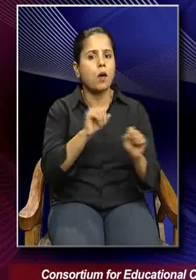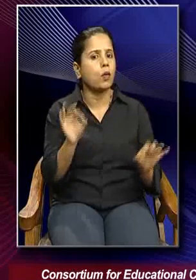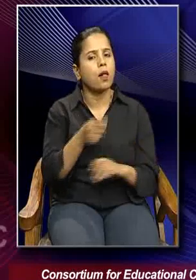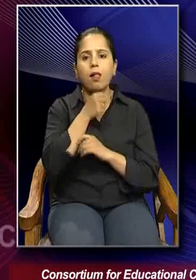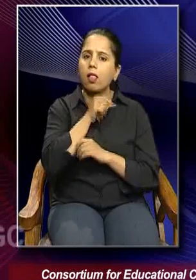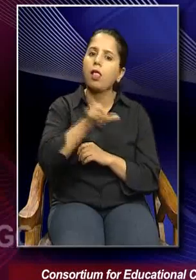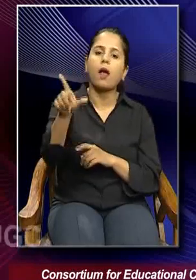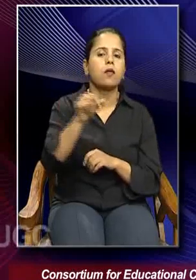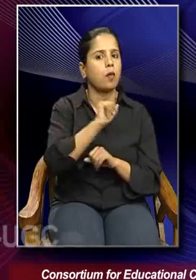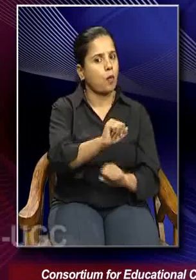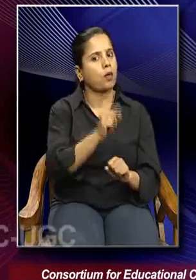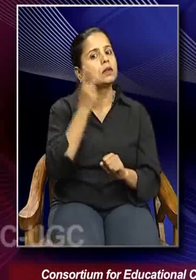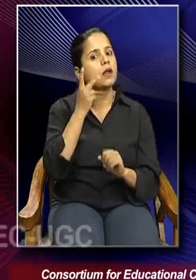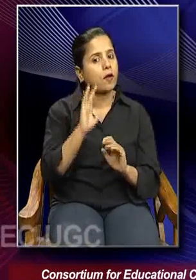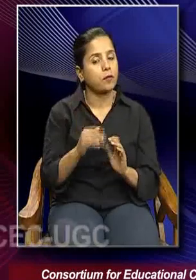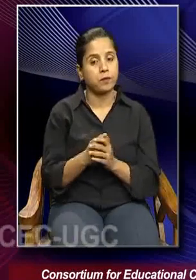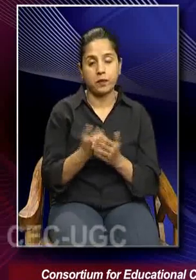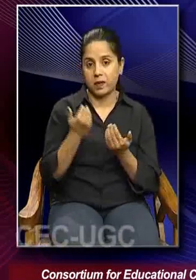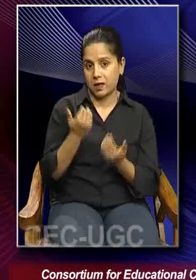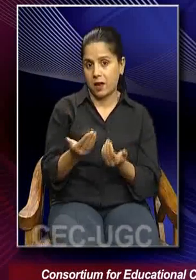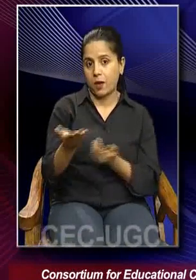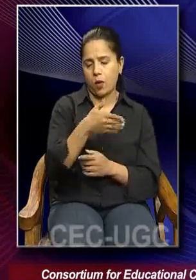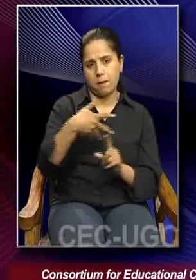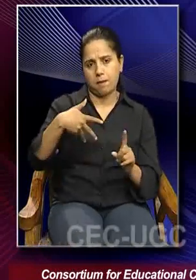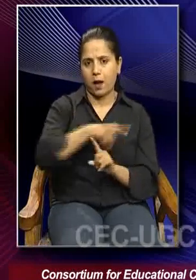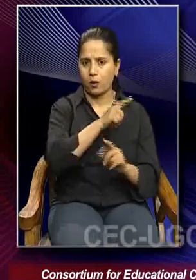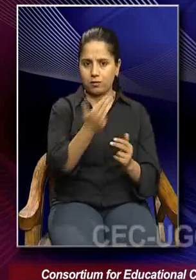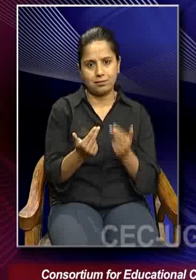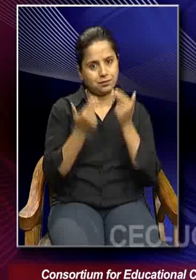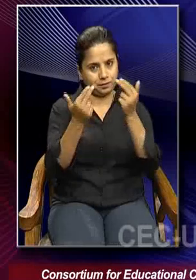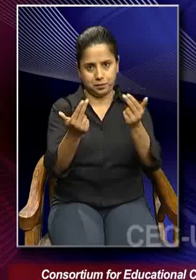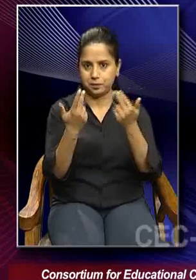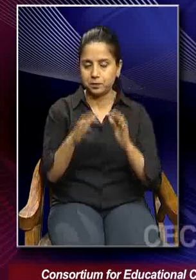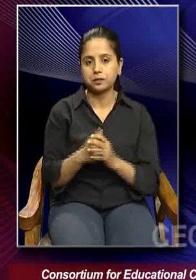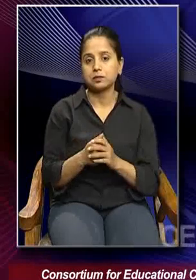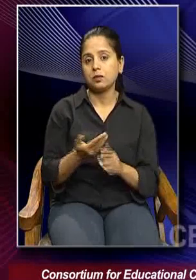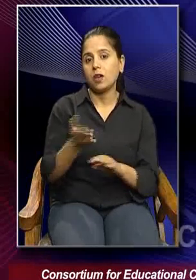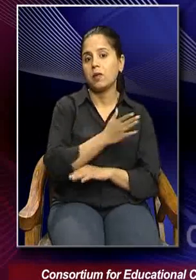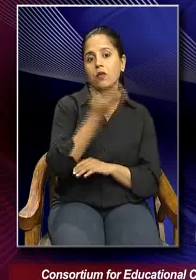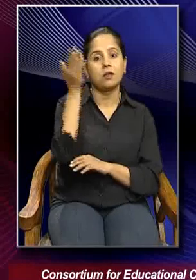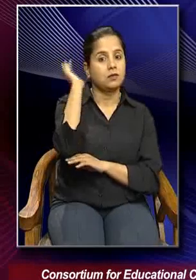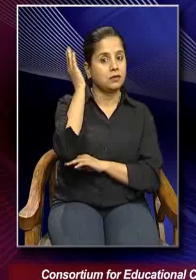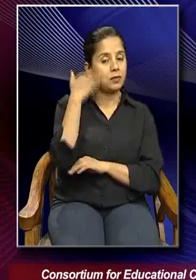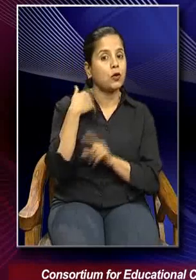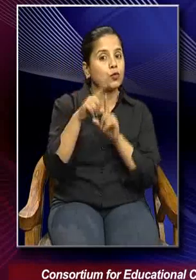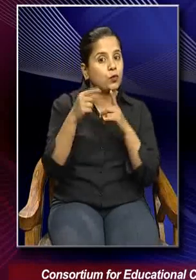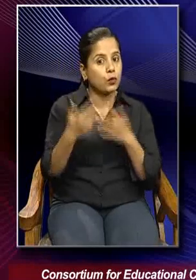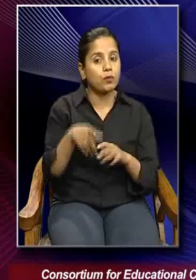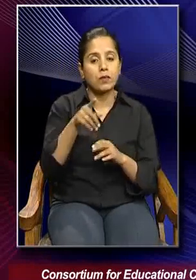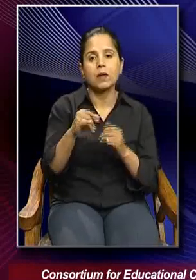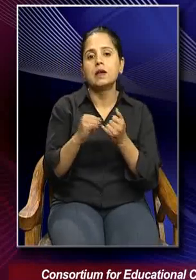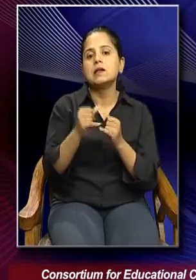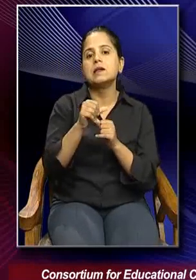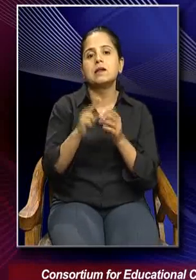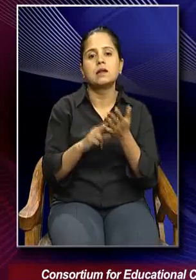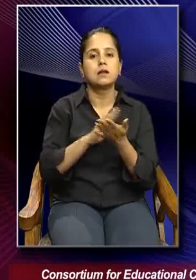eternal. Now with this background and the previous lectures that we did on Sāṅkhya